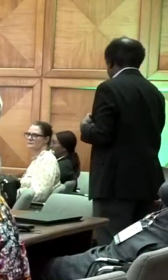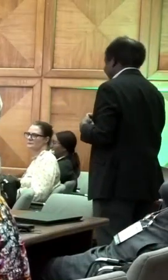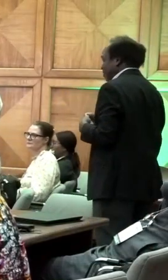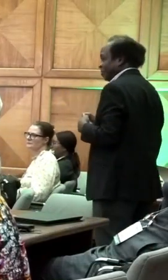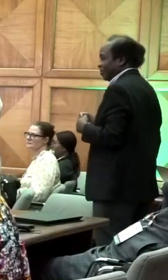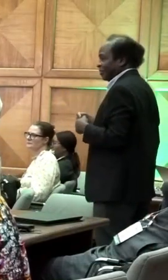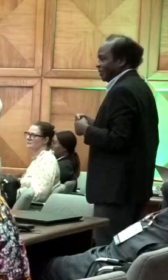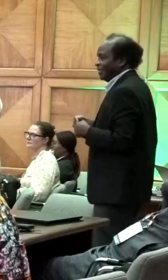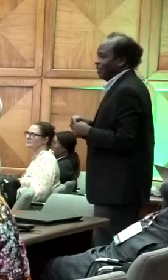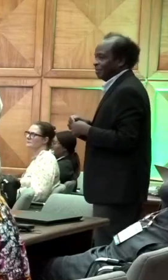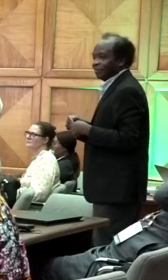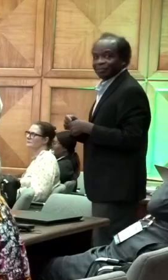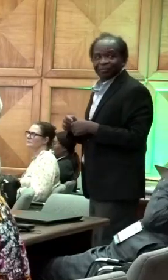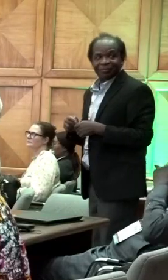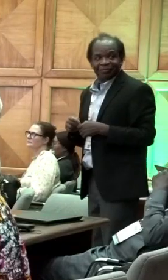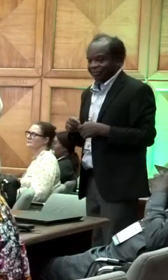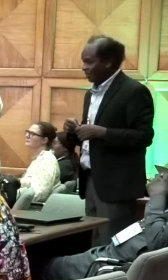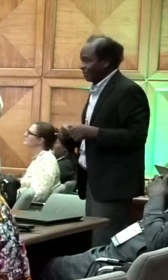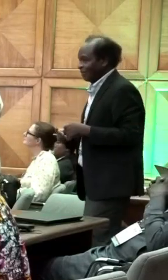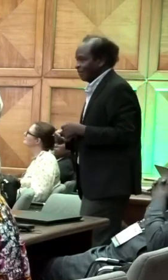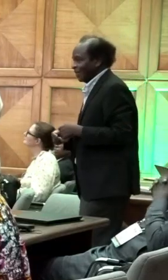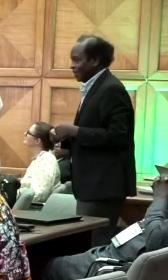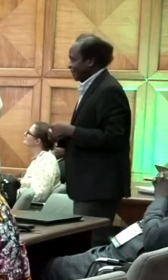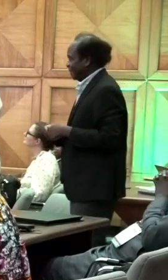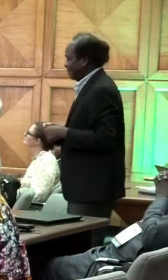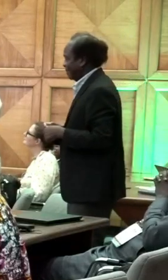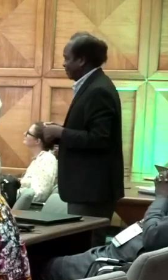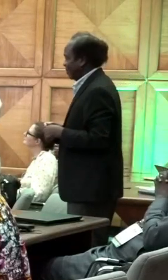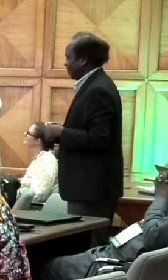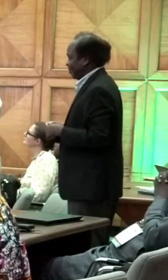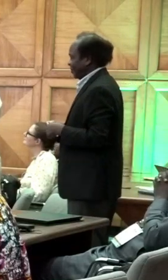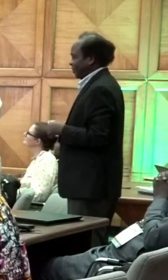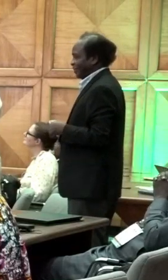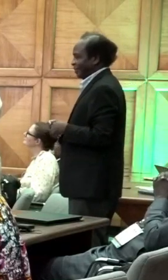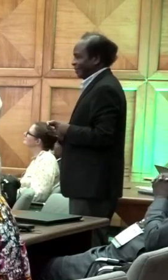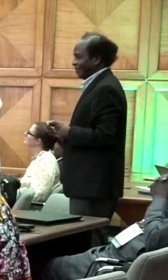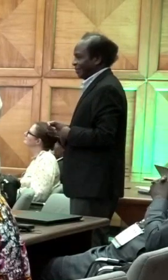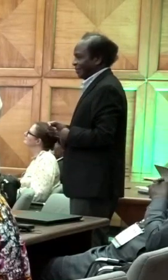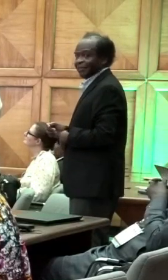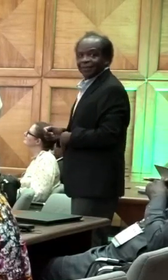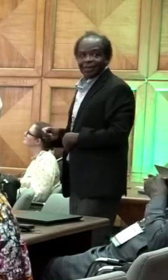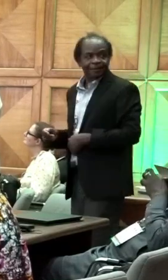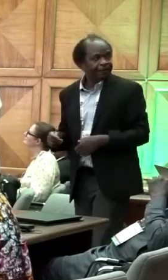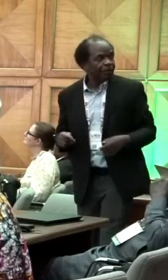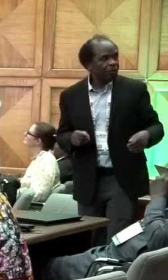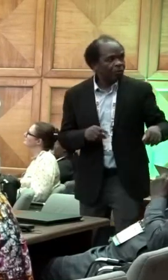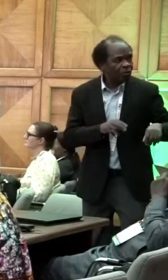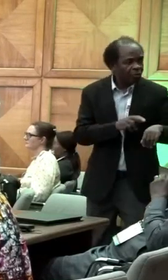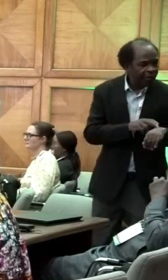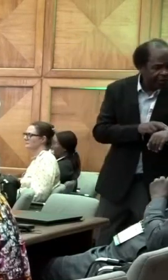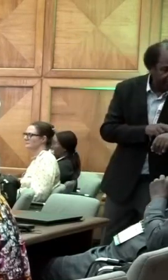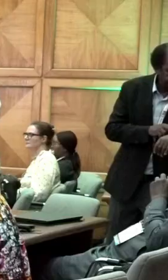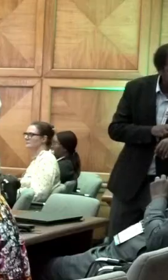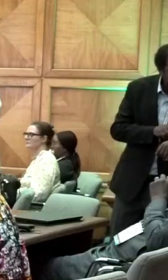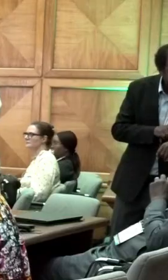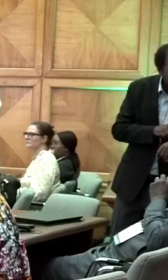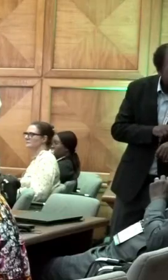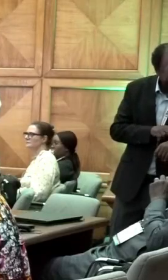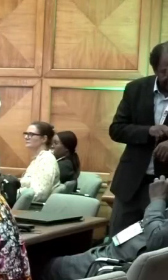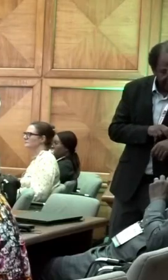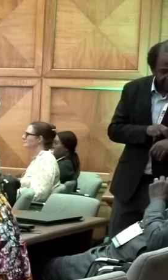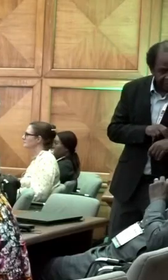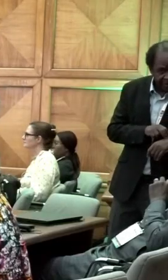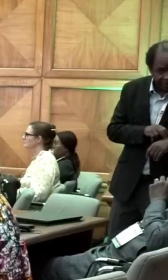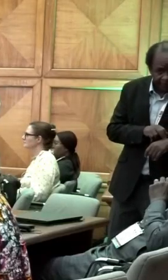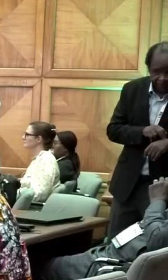access services in those facilities? Are there specific facilities that have certain capacities